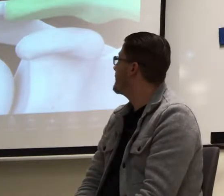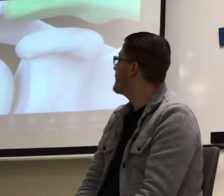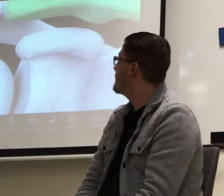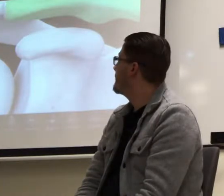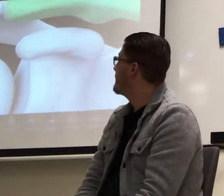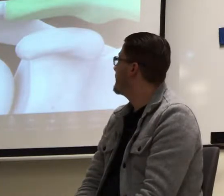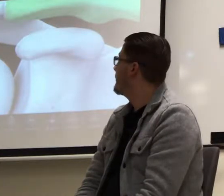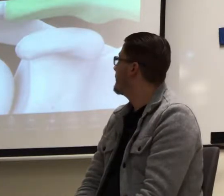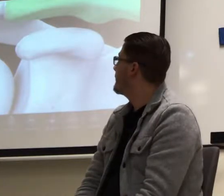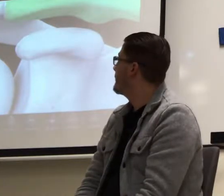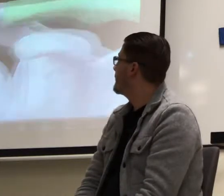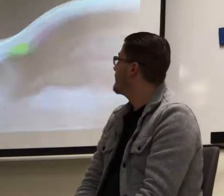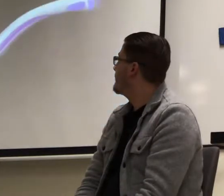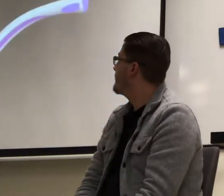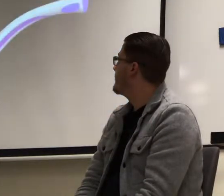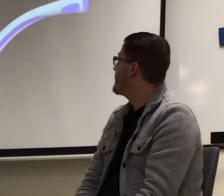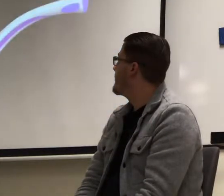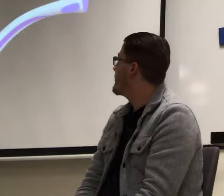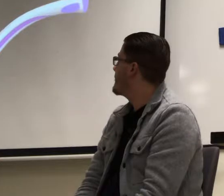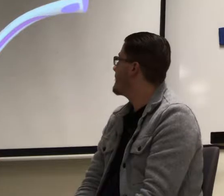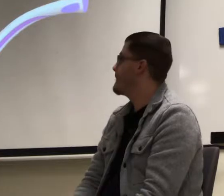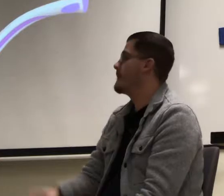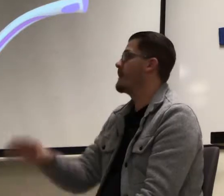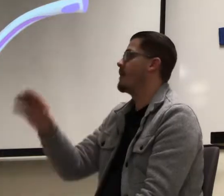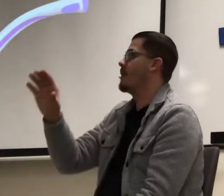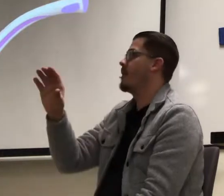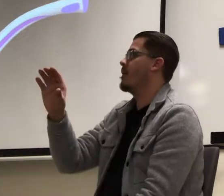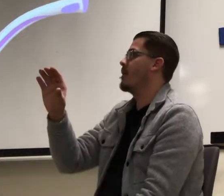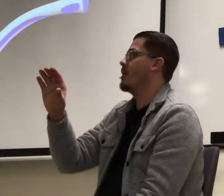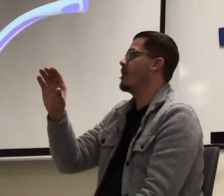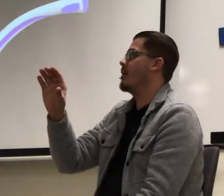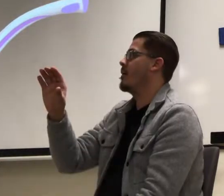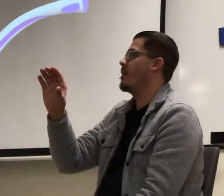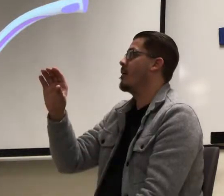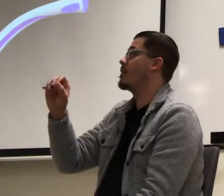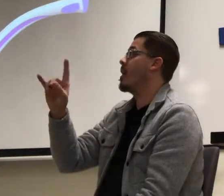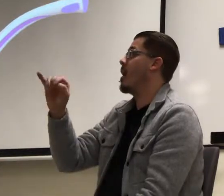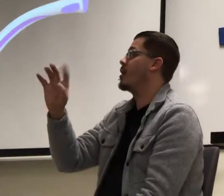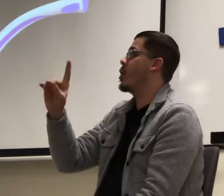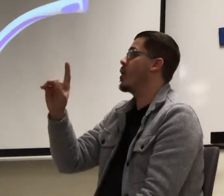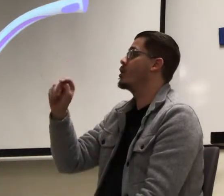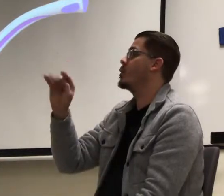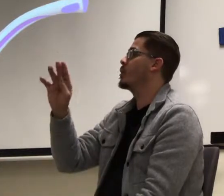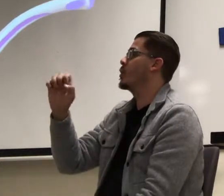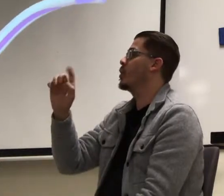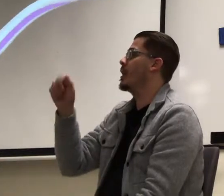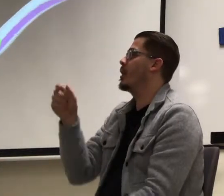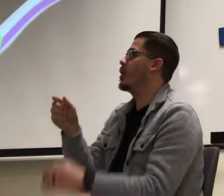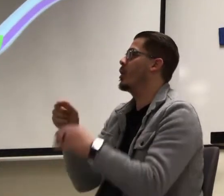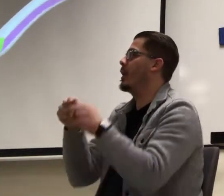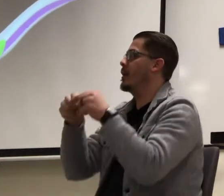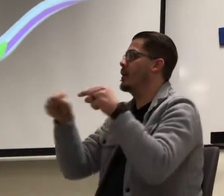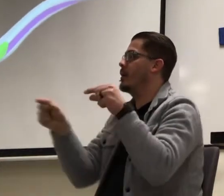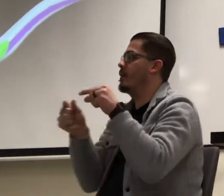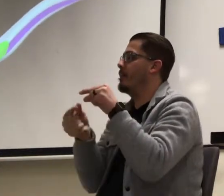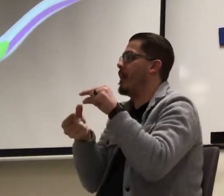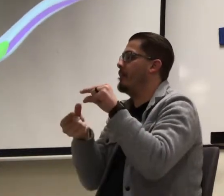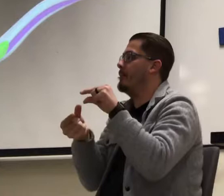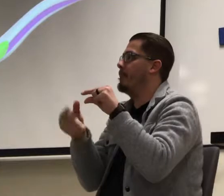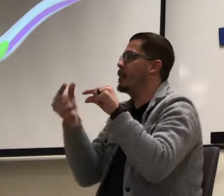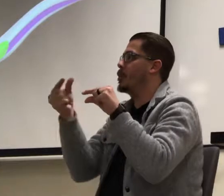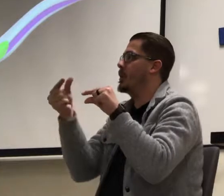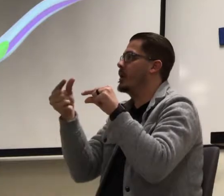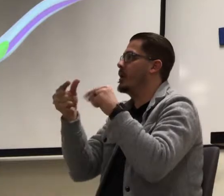feature. It's called the conoid tubercle. It's on the inferior aspect. It's that little bump highlighted in